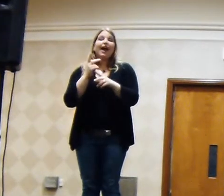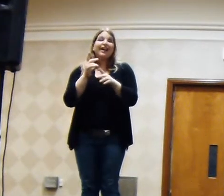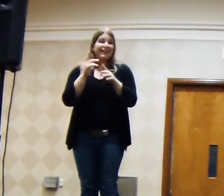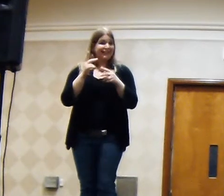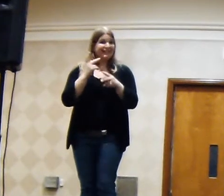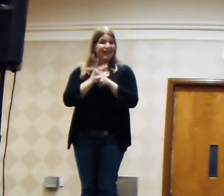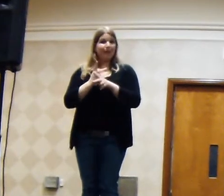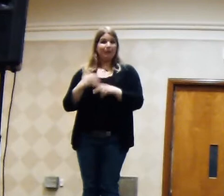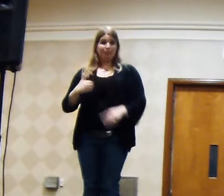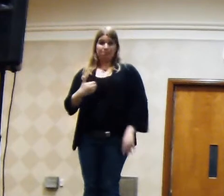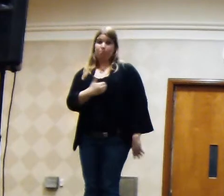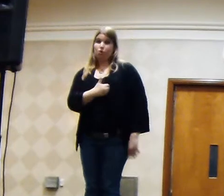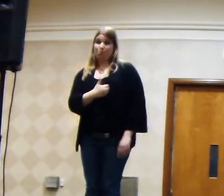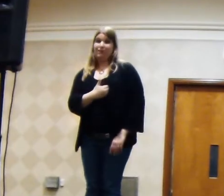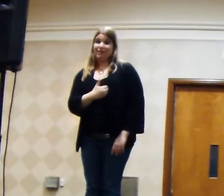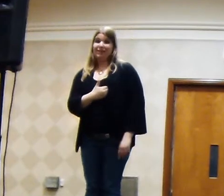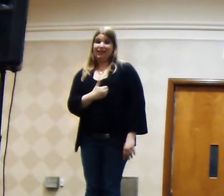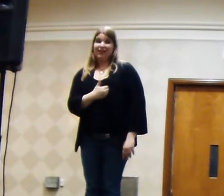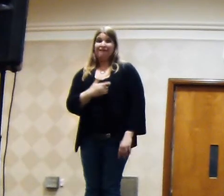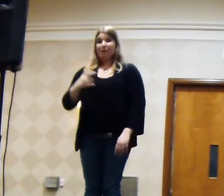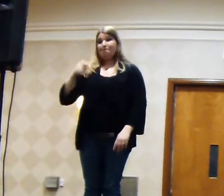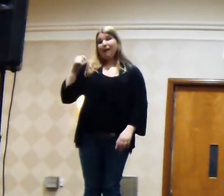from Back in the Future, too.